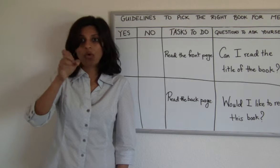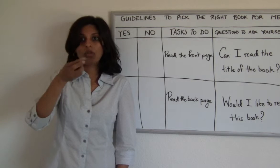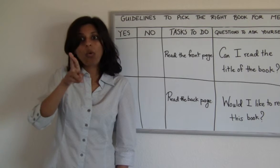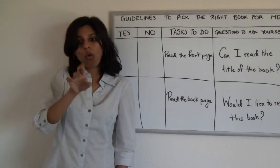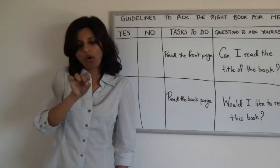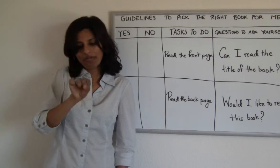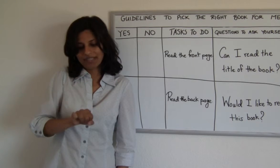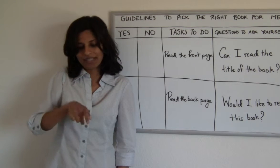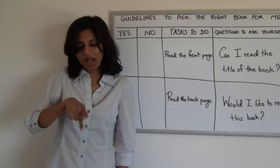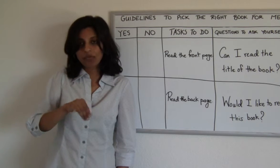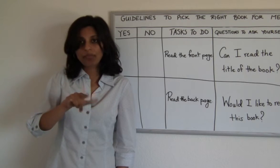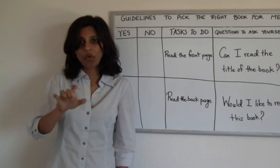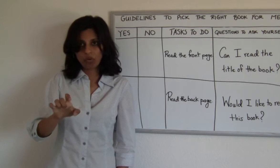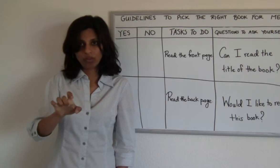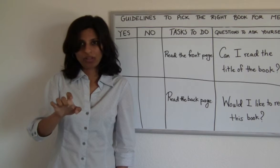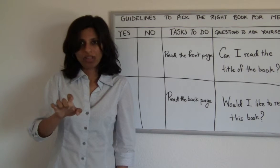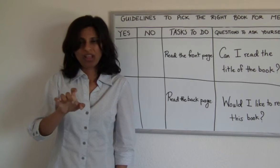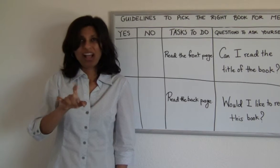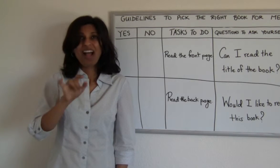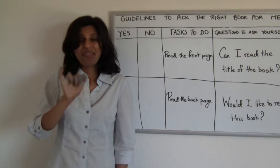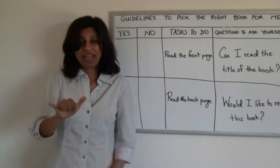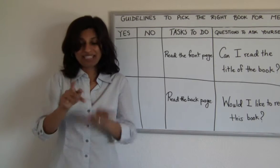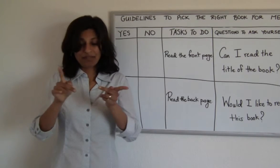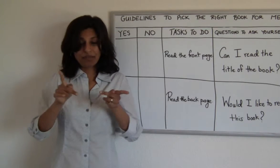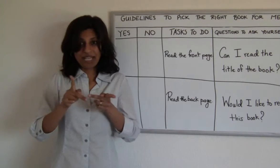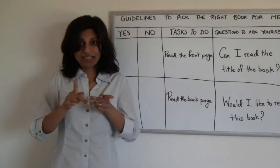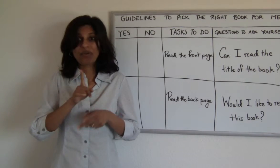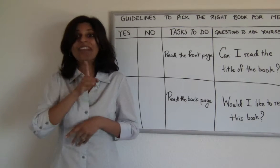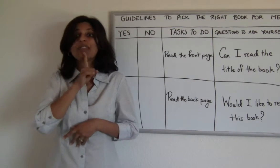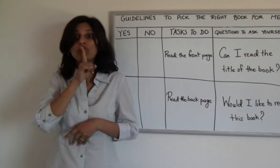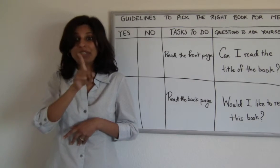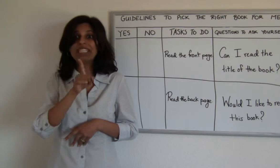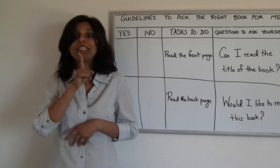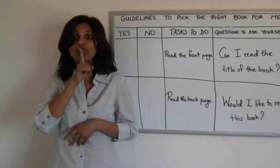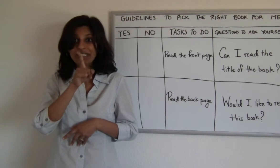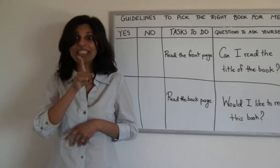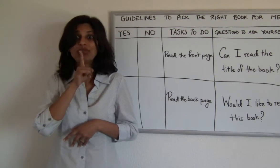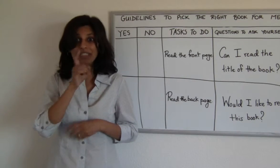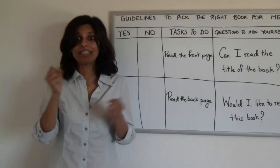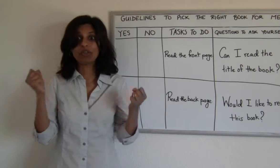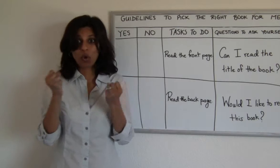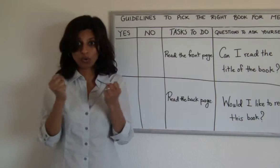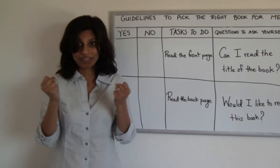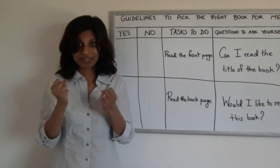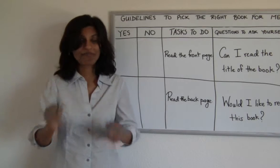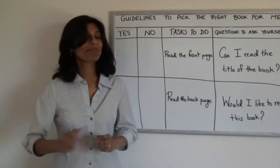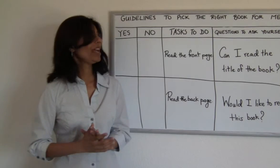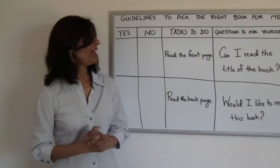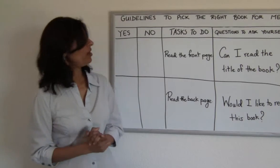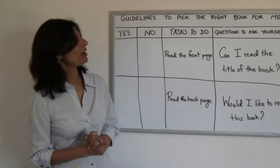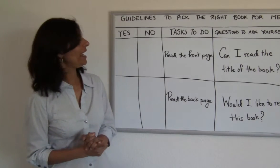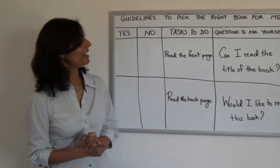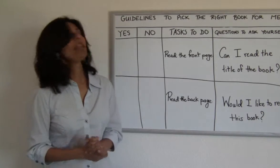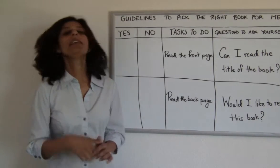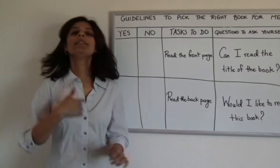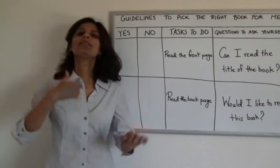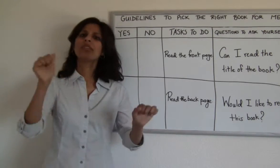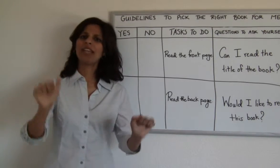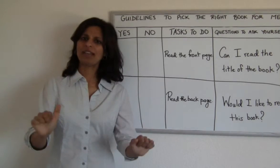Pole or the South Pole. That's the place where it's really, really, really cold. Okay? So